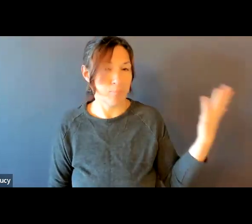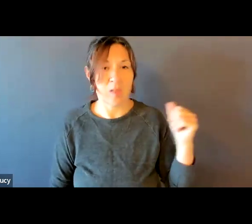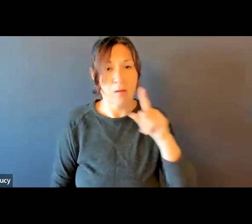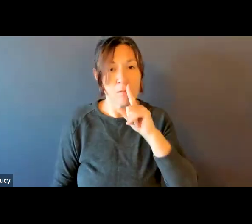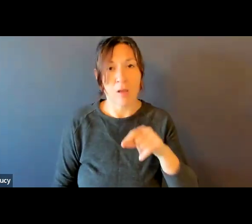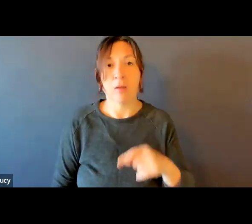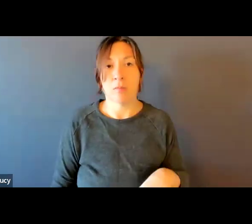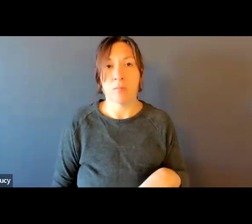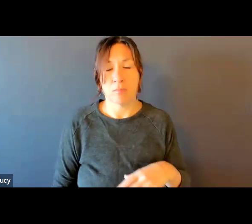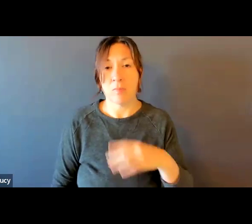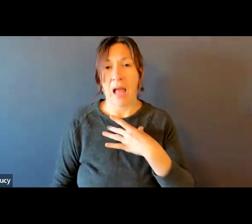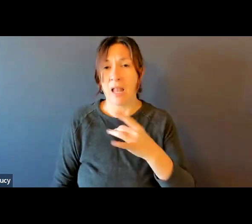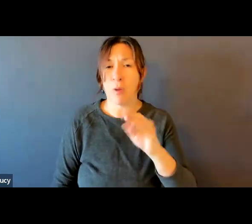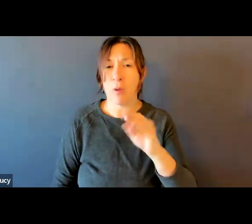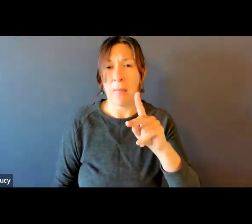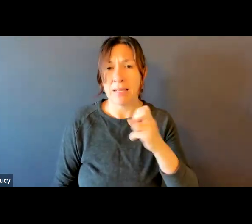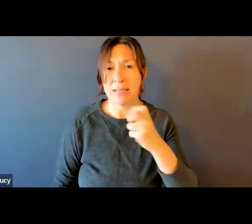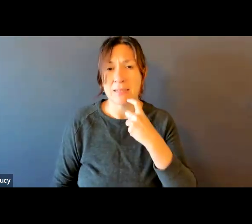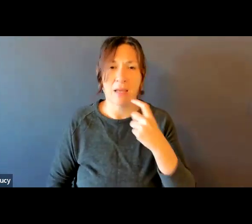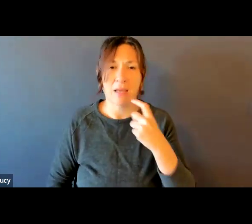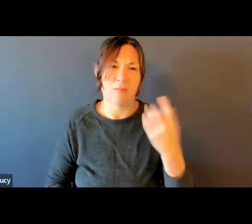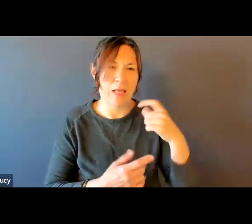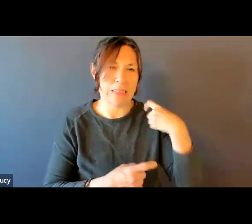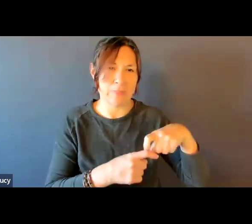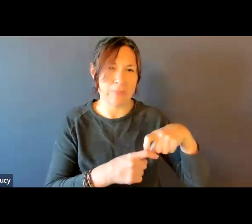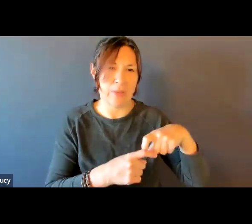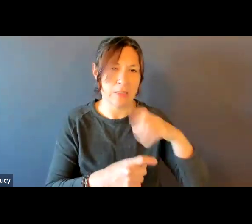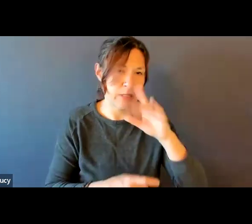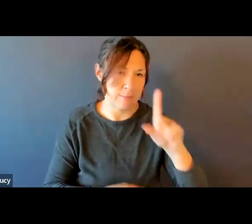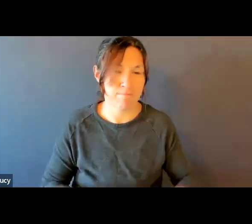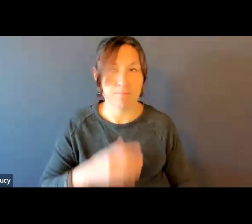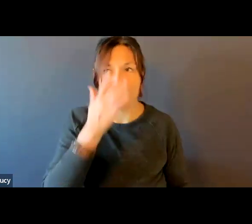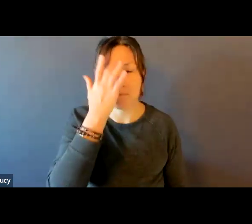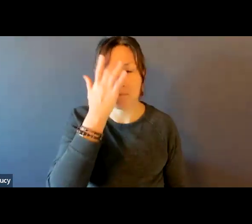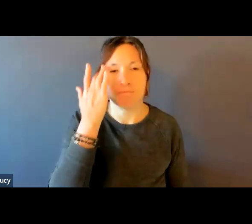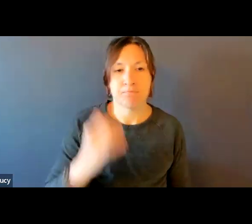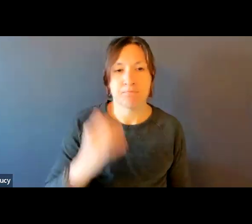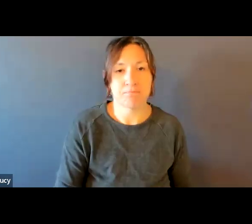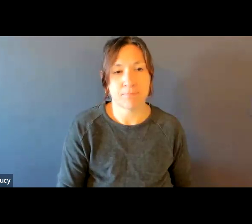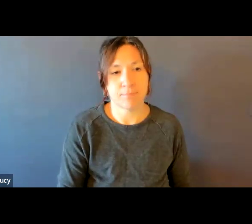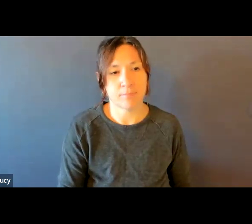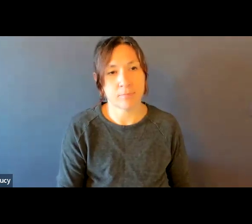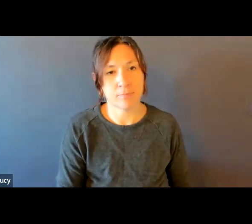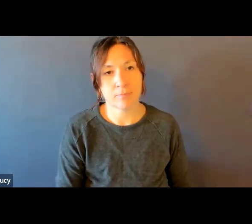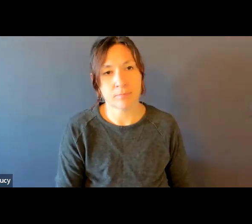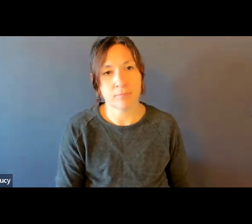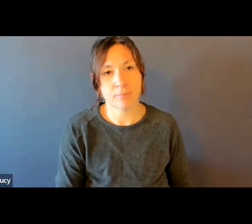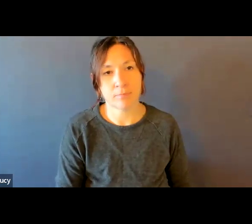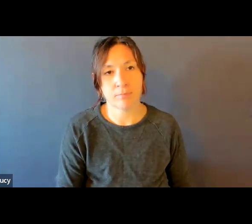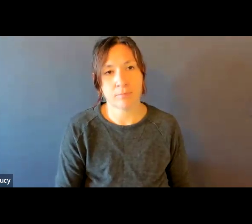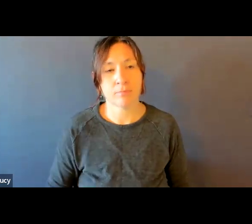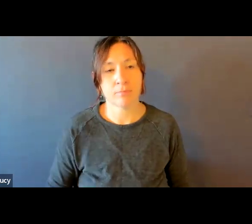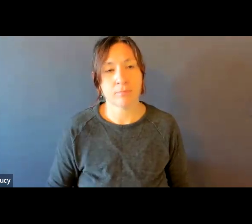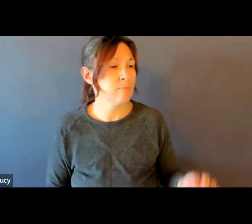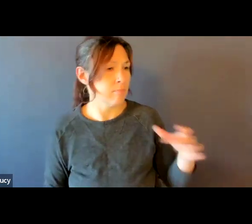no vamos a soltar esas escuelas, aunque marquen progreso. Me gusta esto. I do like what you